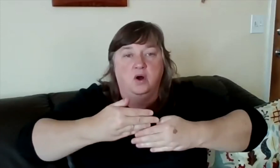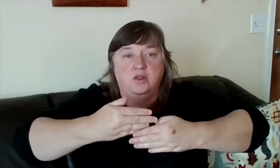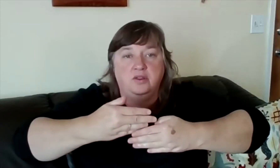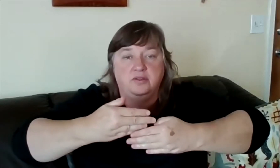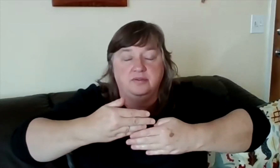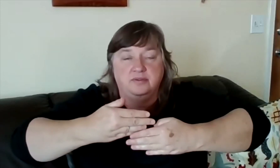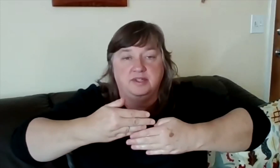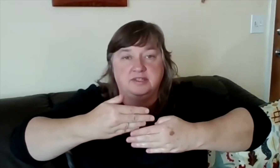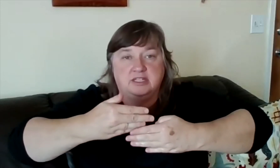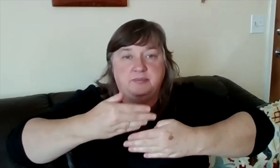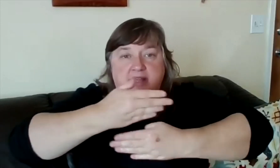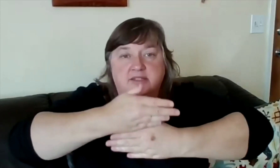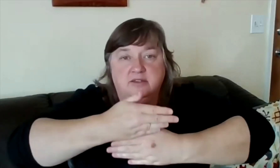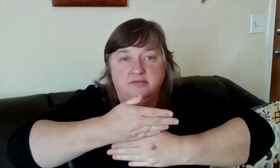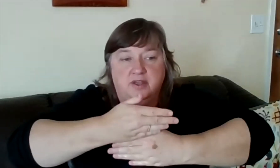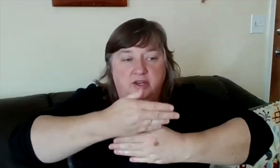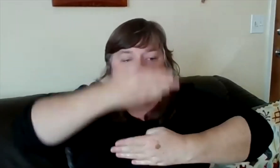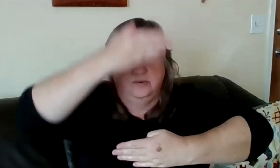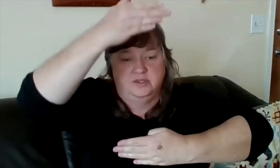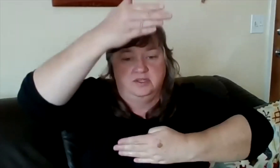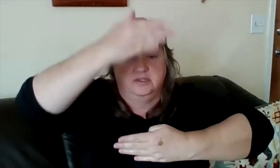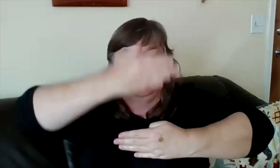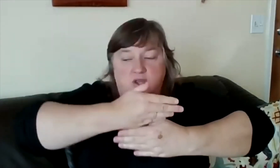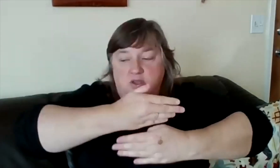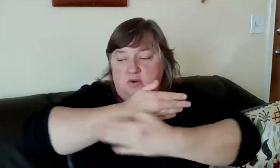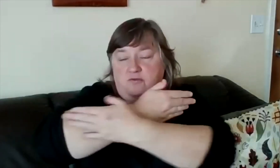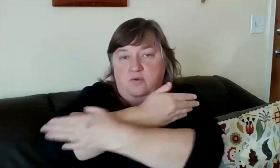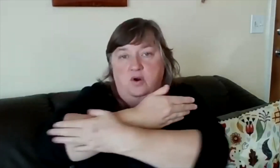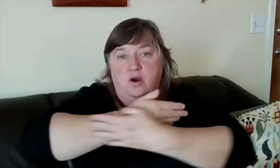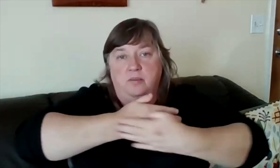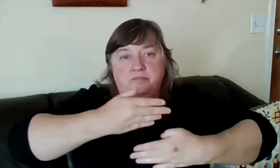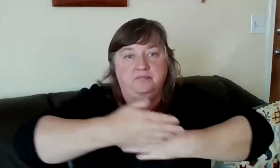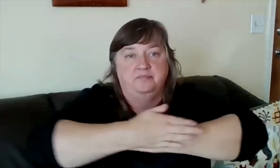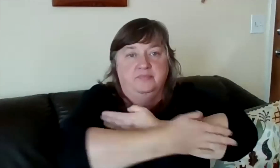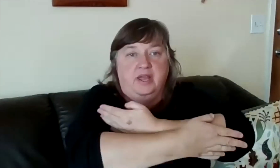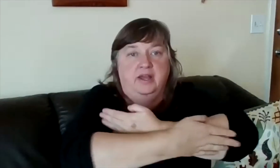wall that's expansive and uses your forearm,